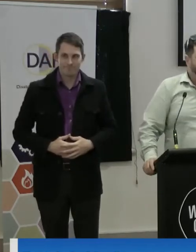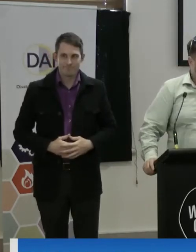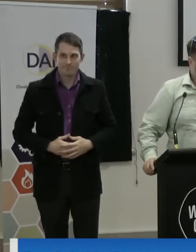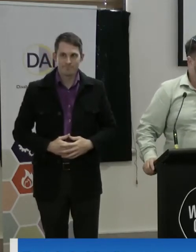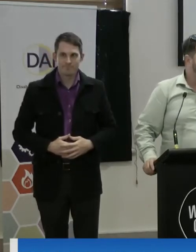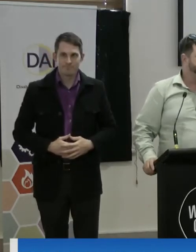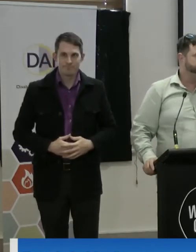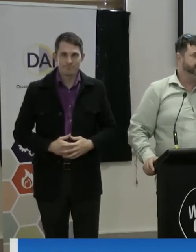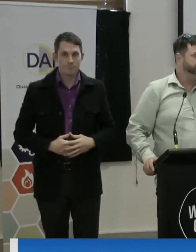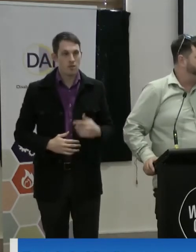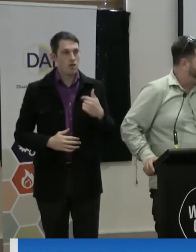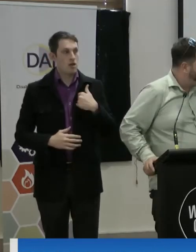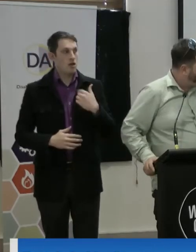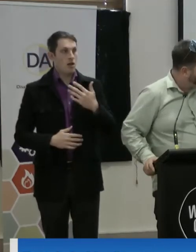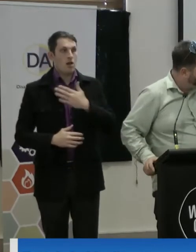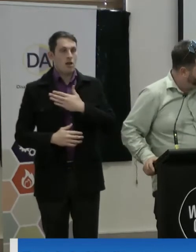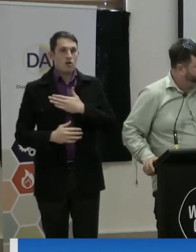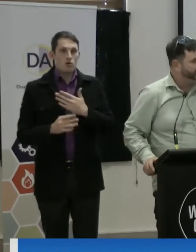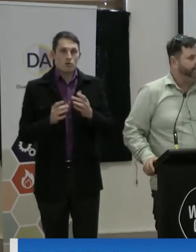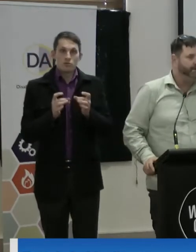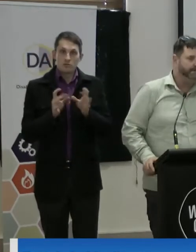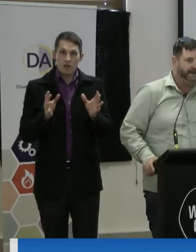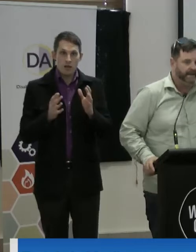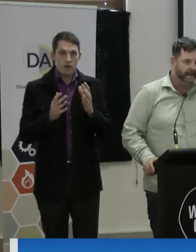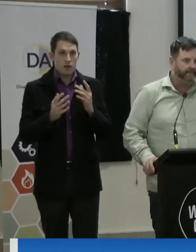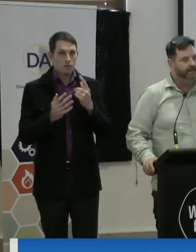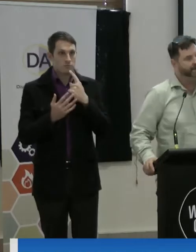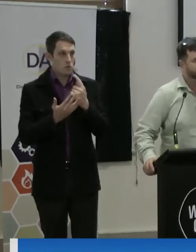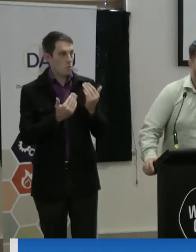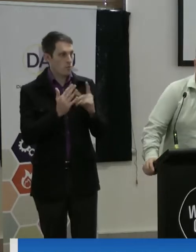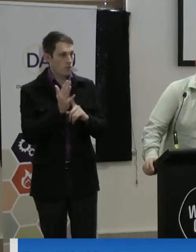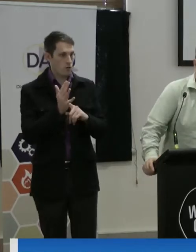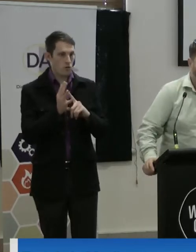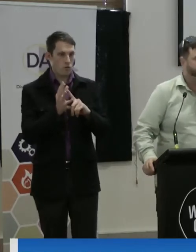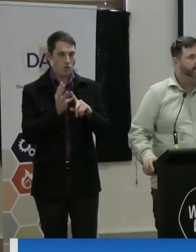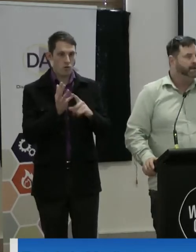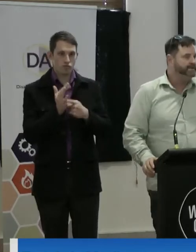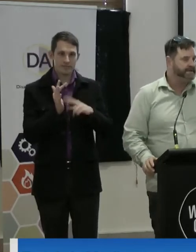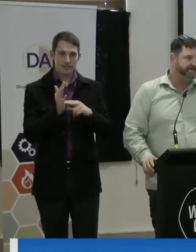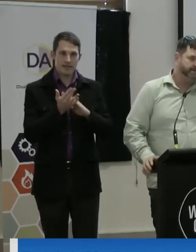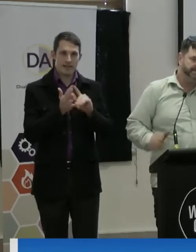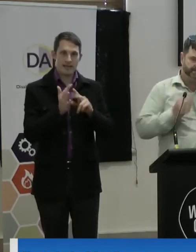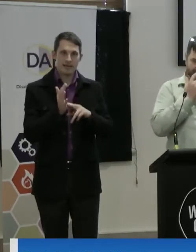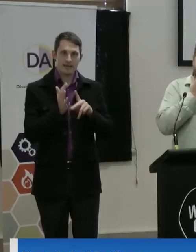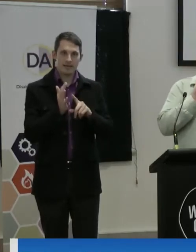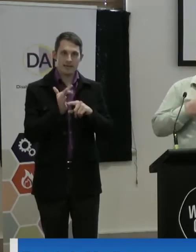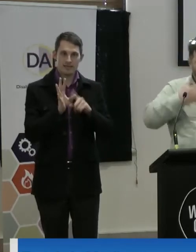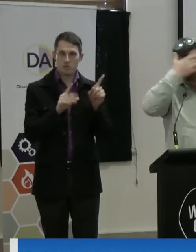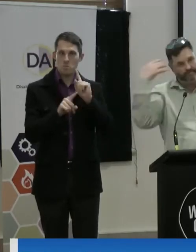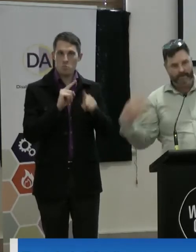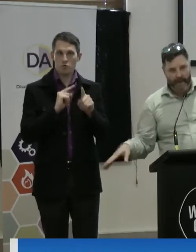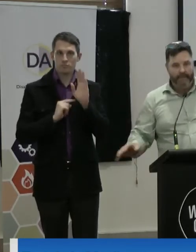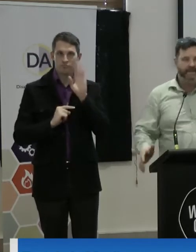I'd like to just begin by welcoming Lauren Henley, who is going to do most of the talking